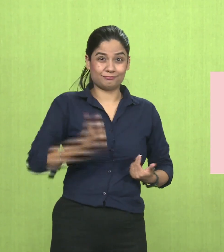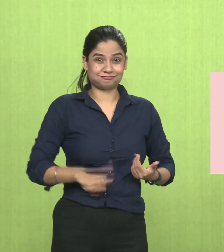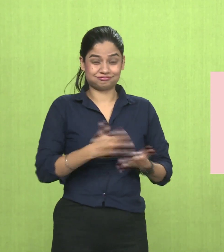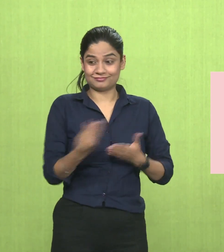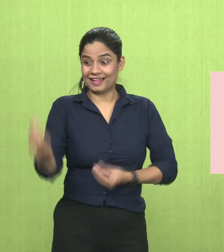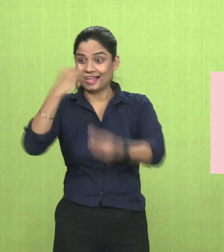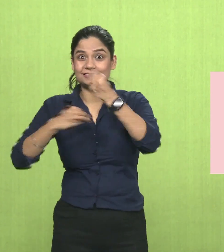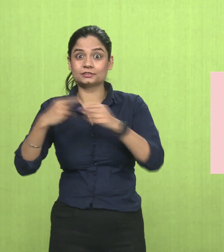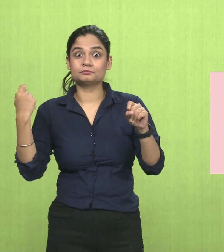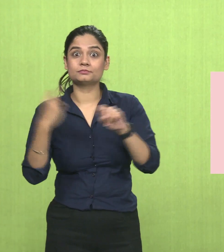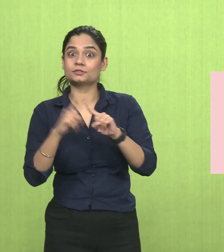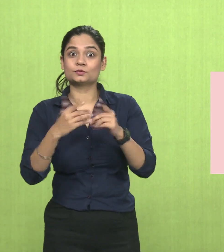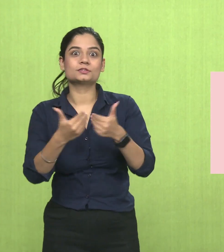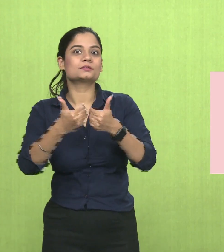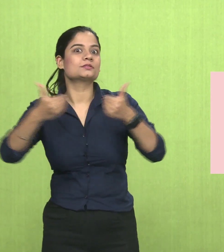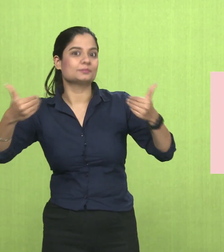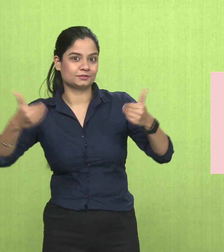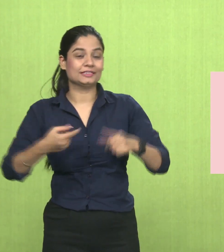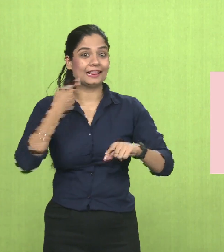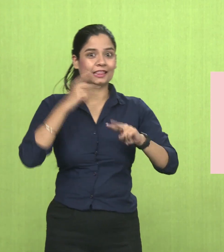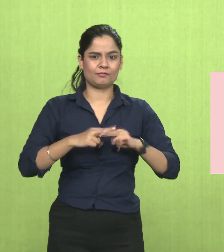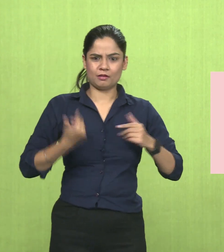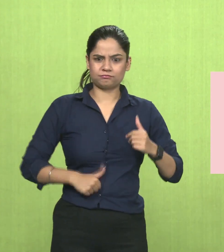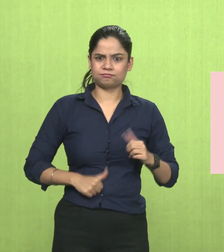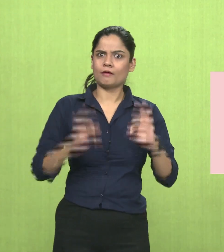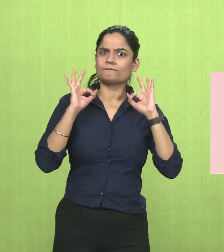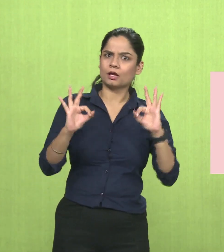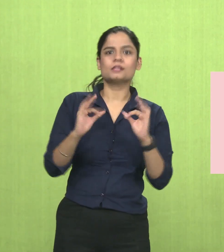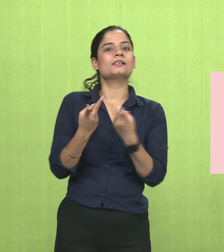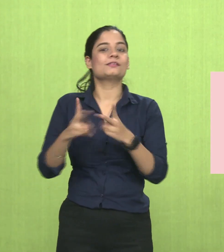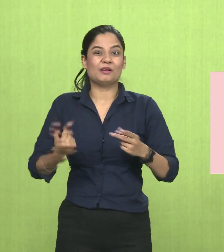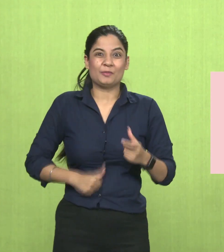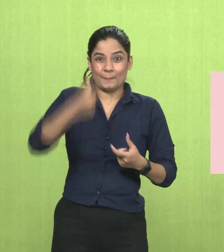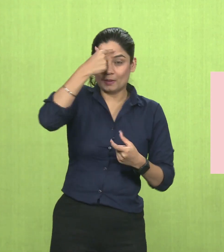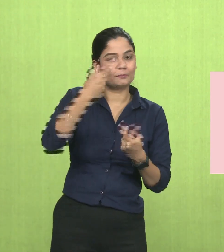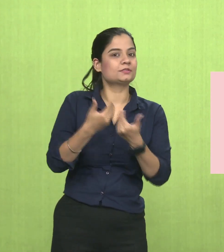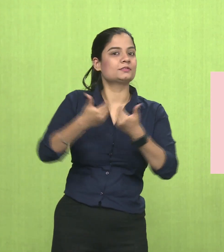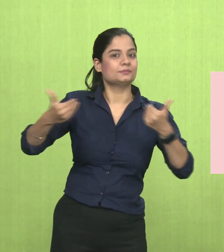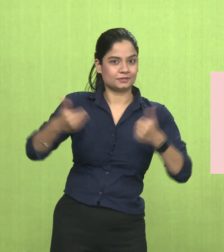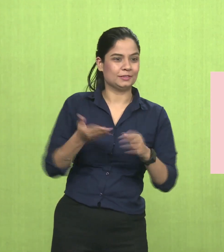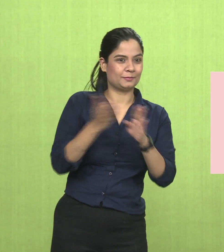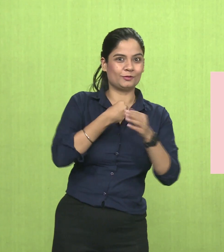of diarrhea, we should not take fiber. So, make sure your diet is low fiber